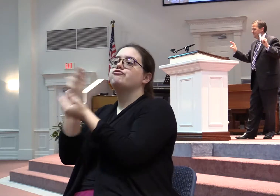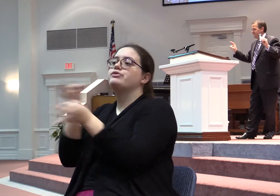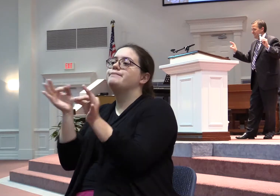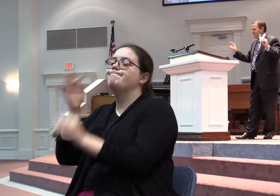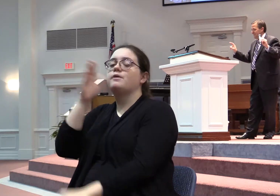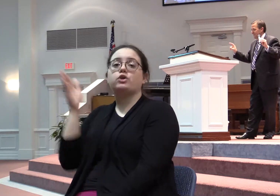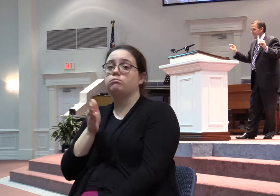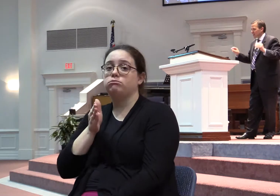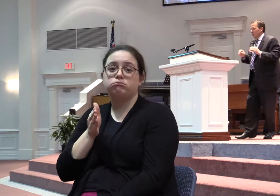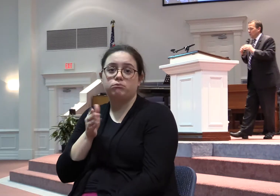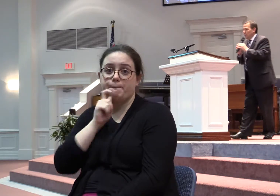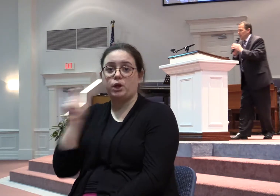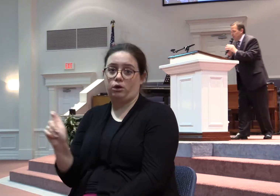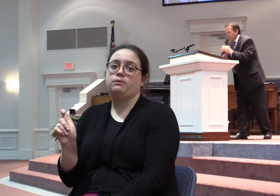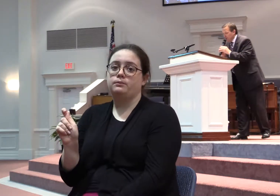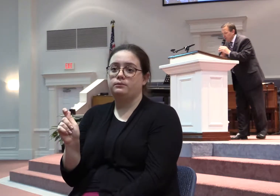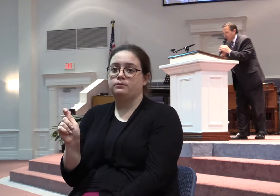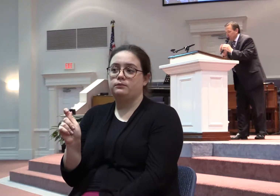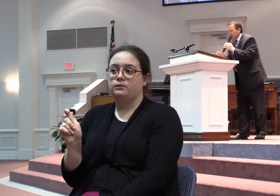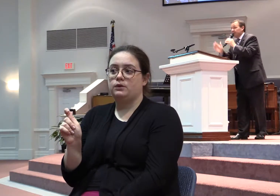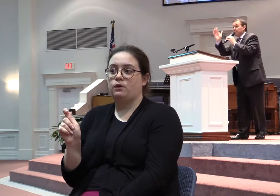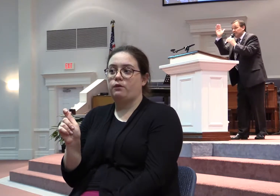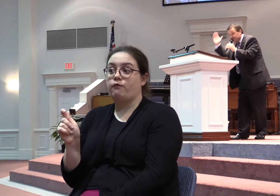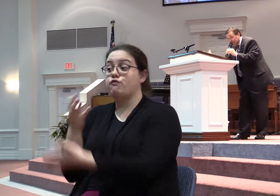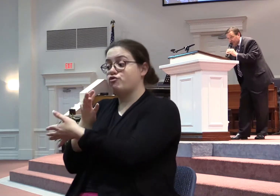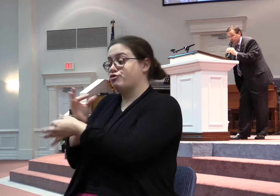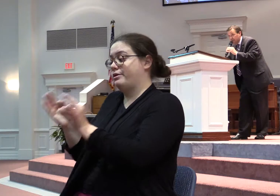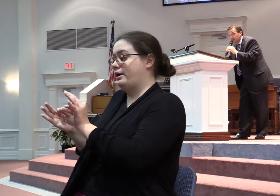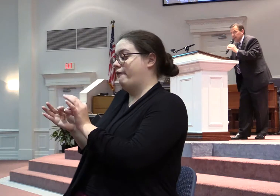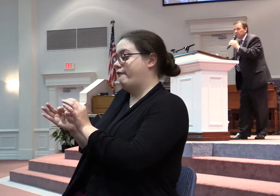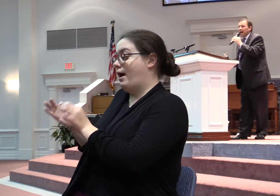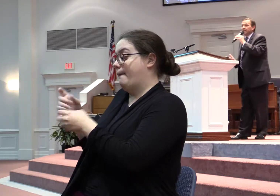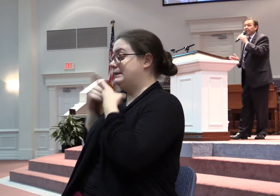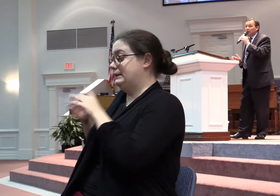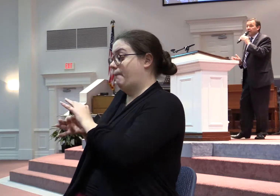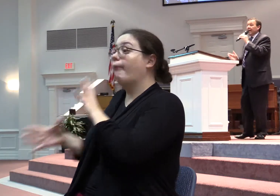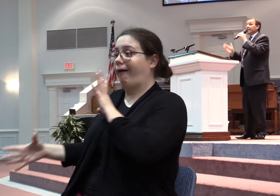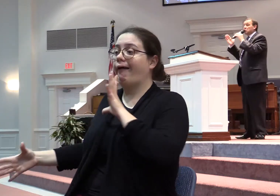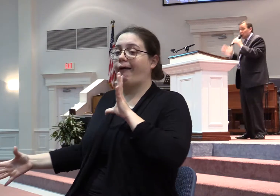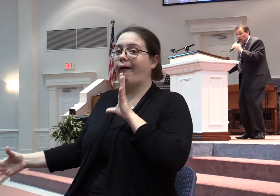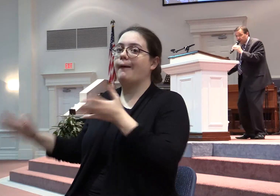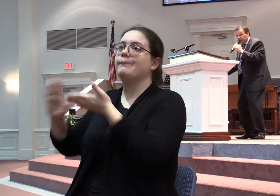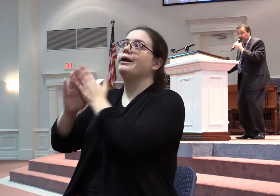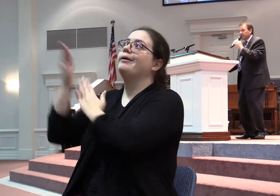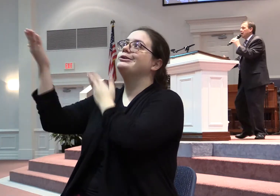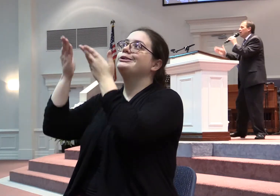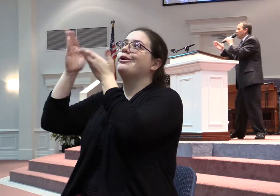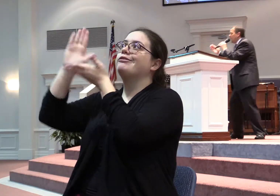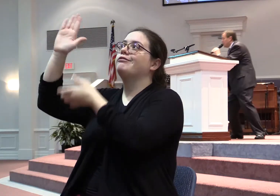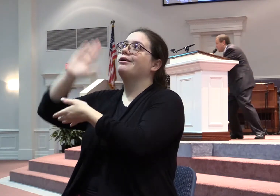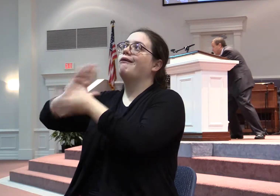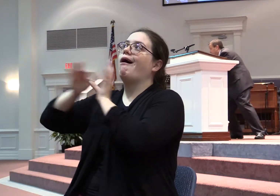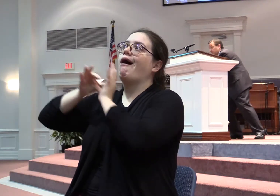Amen. That's right. We are either going to be free from sin by becoming a servant